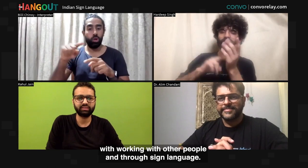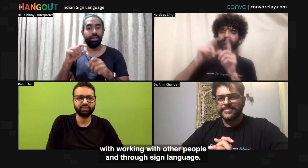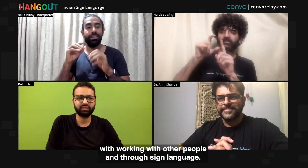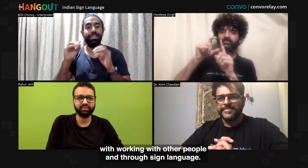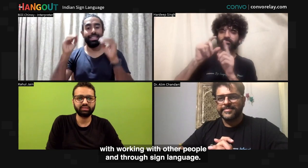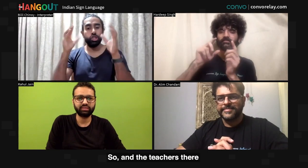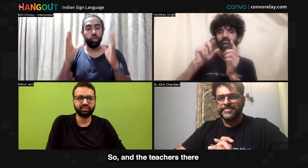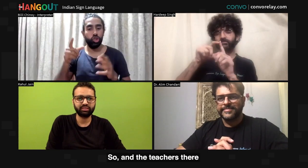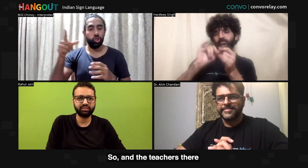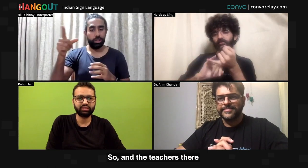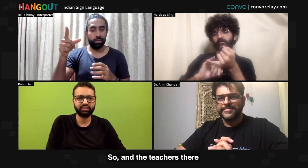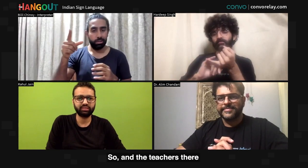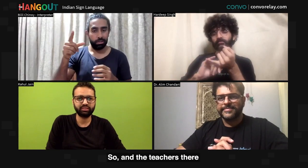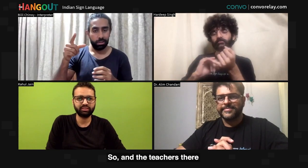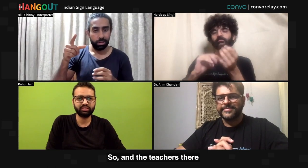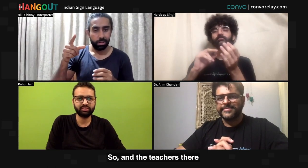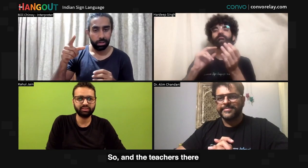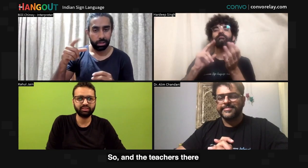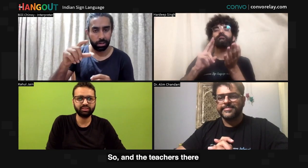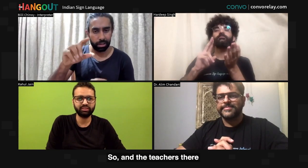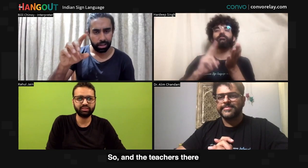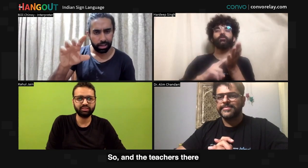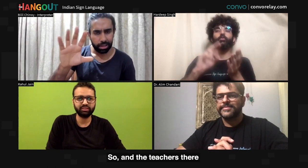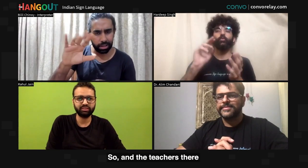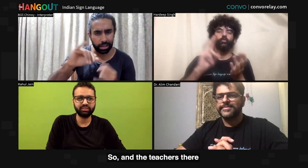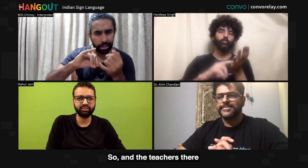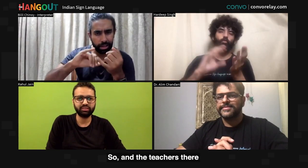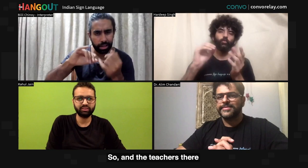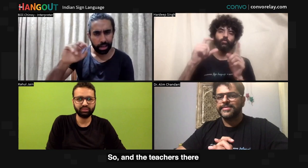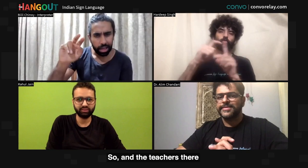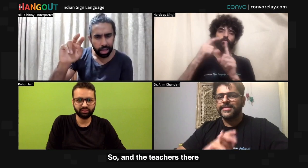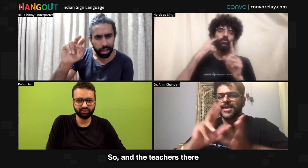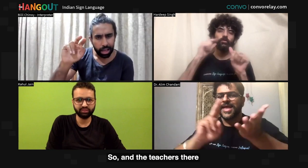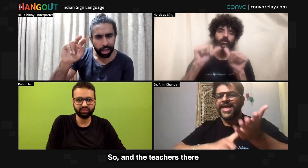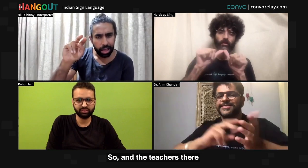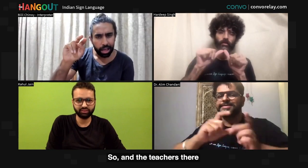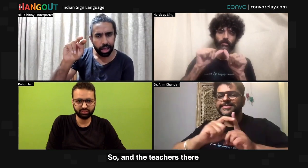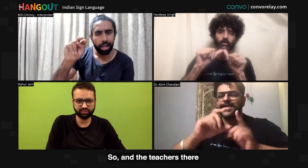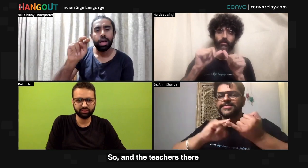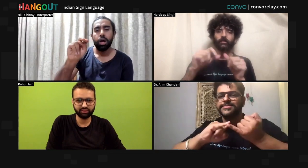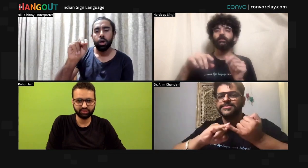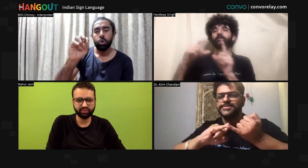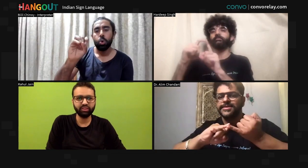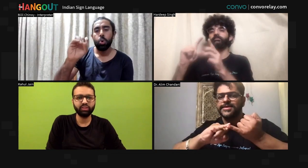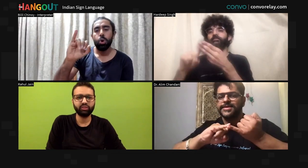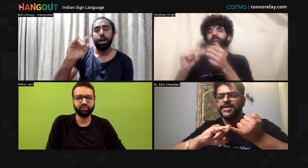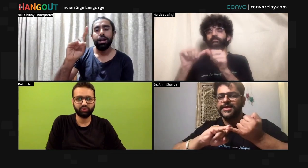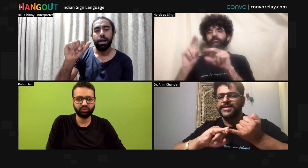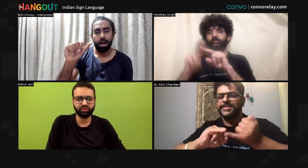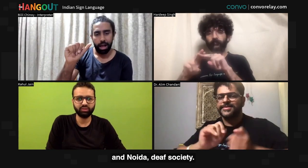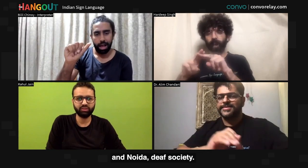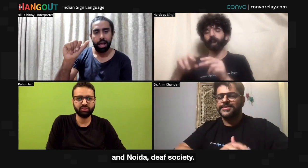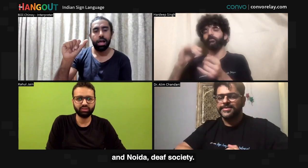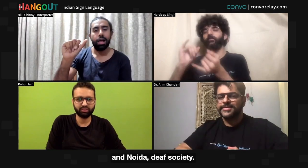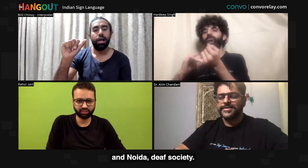So, and the teachers there, and Noidia,